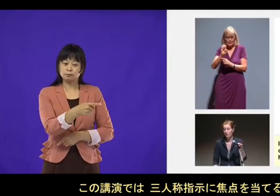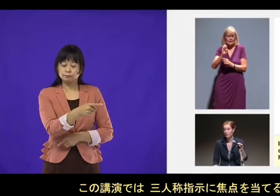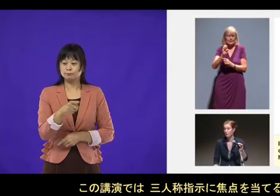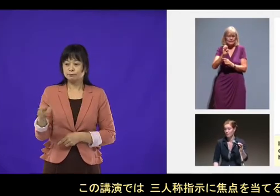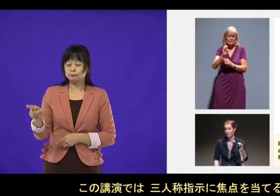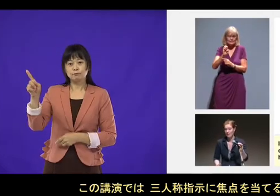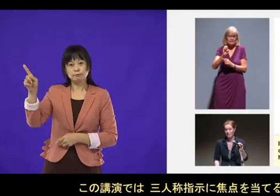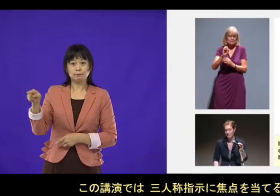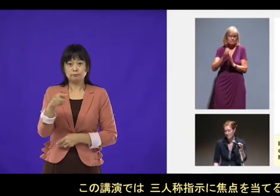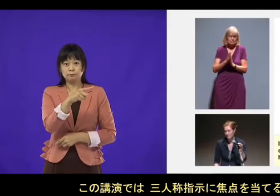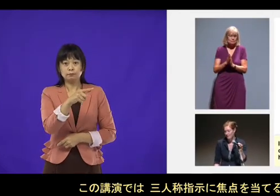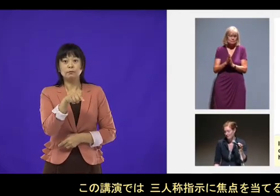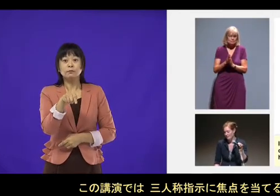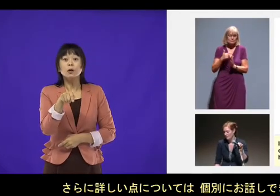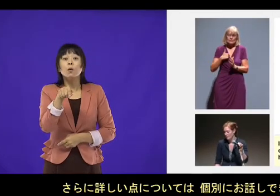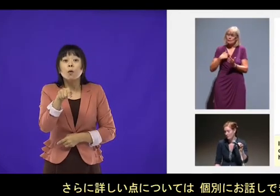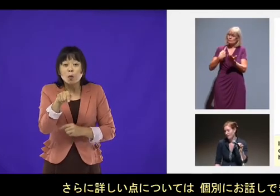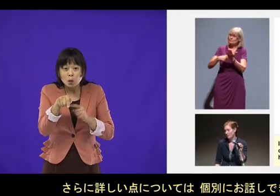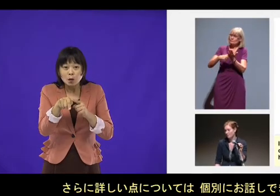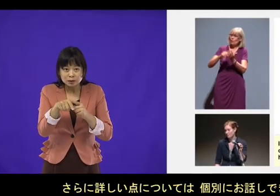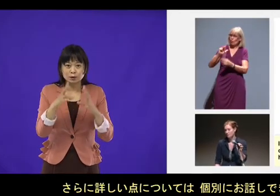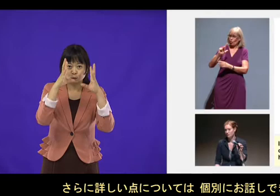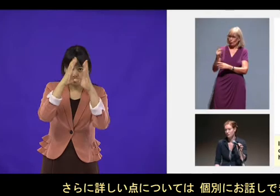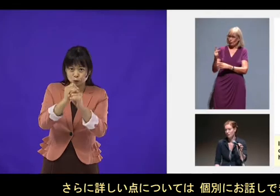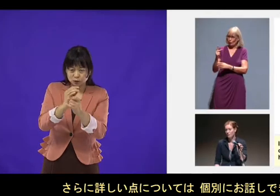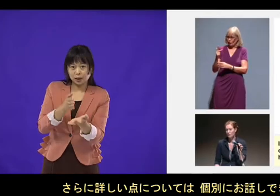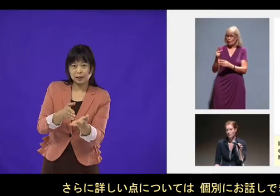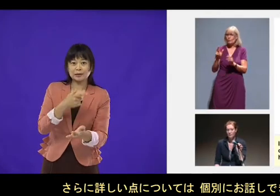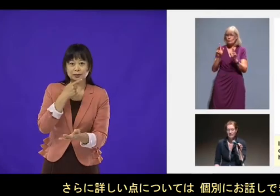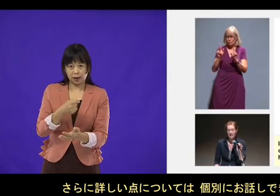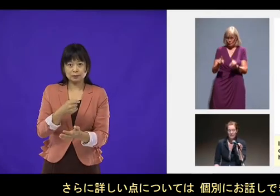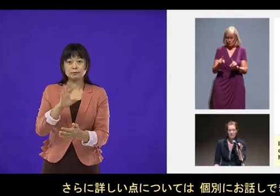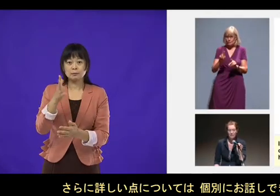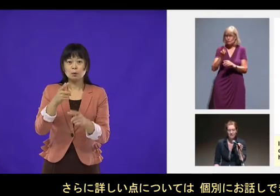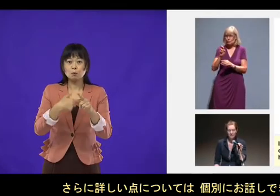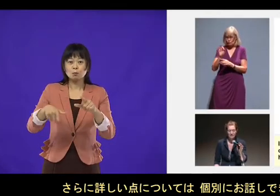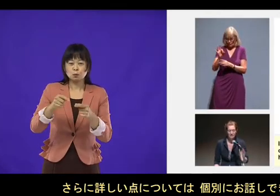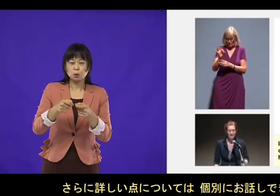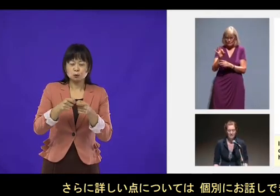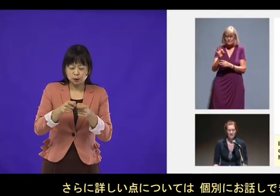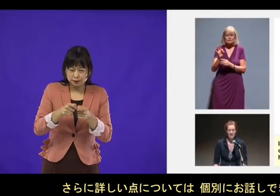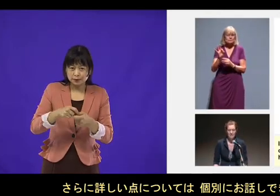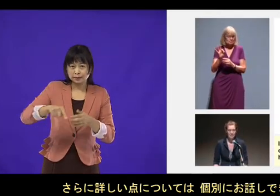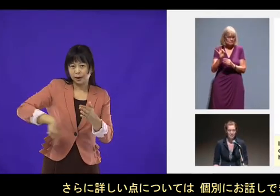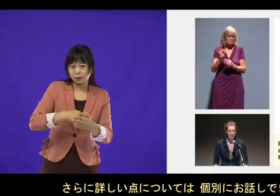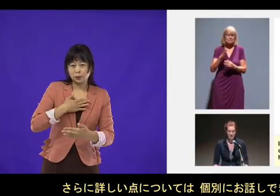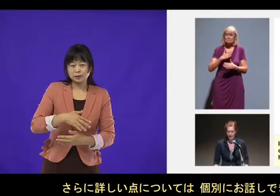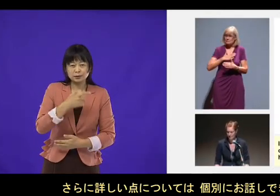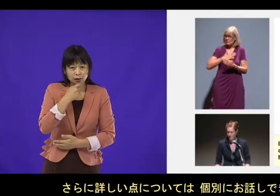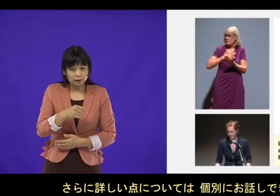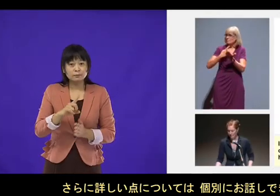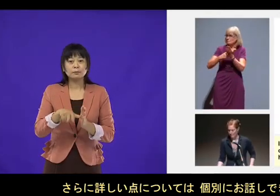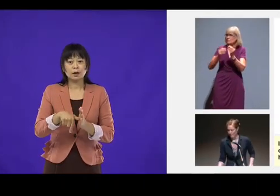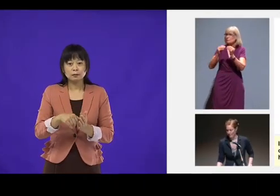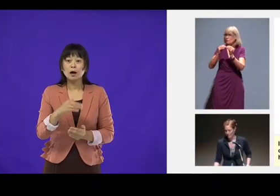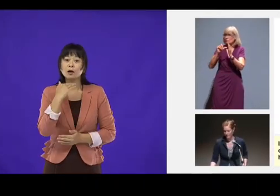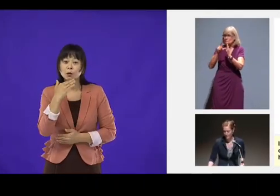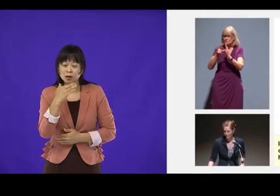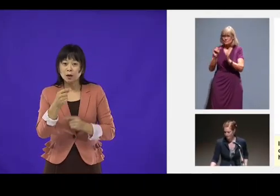on third-person reference. But I'd be happy to talk about it more elaborately with people in person.